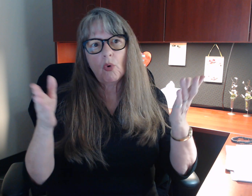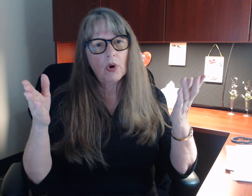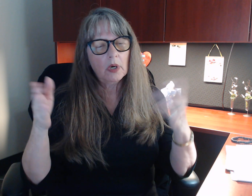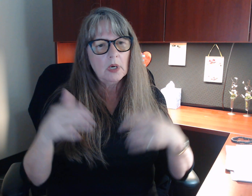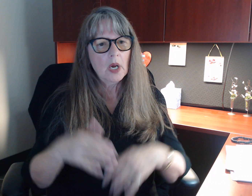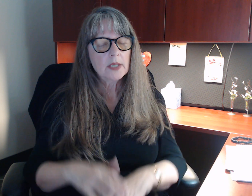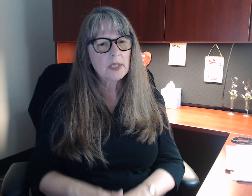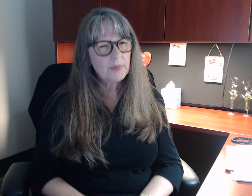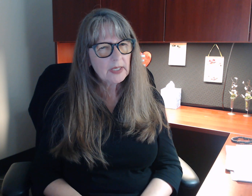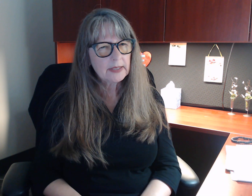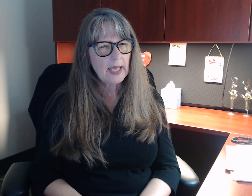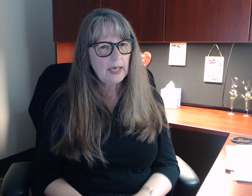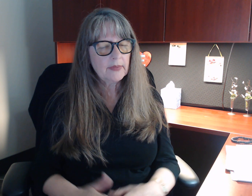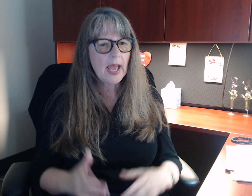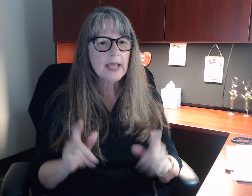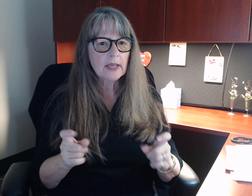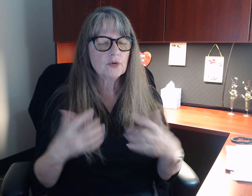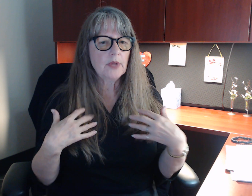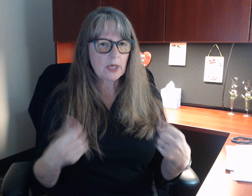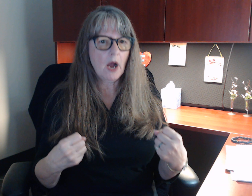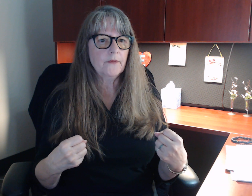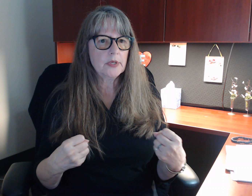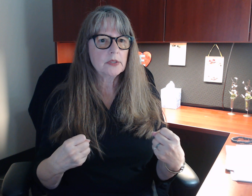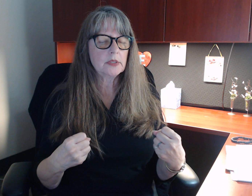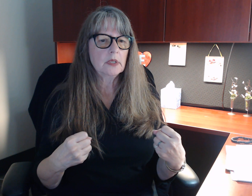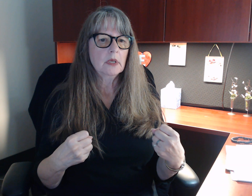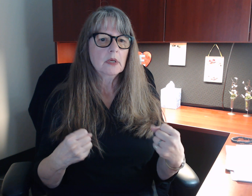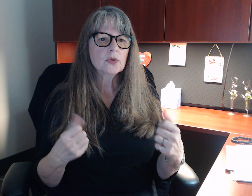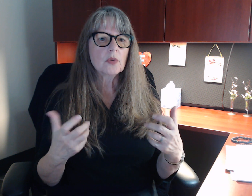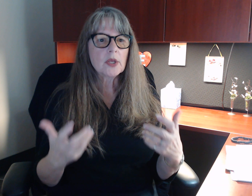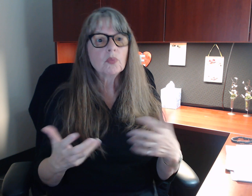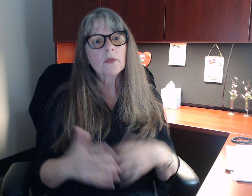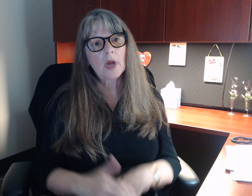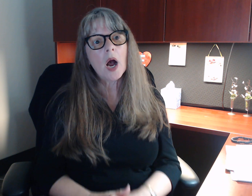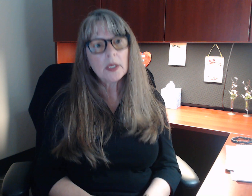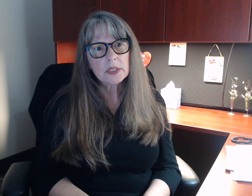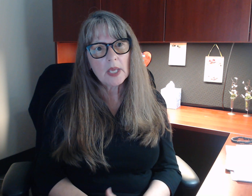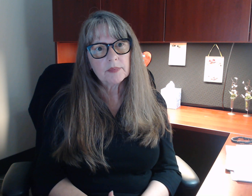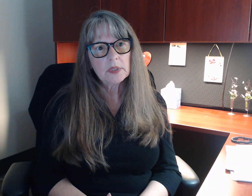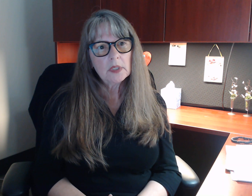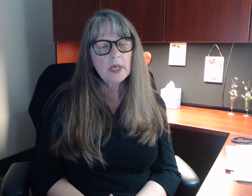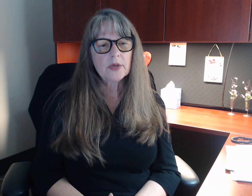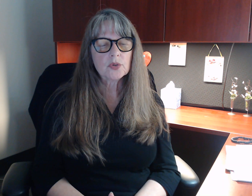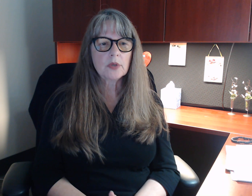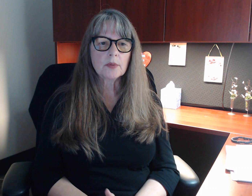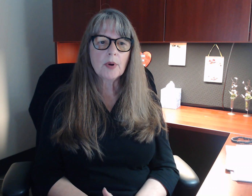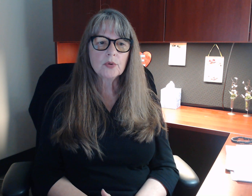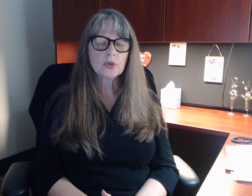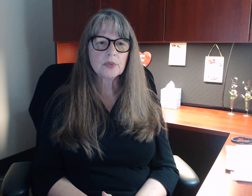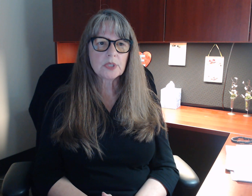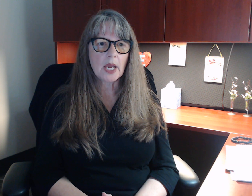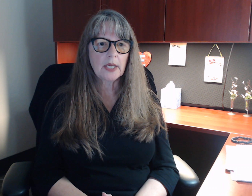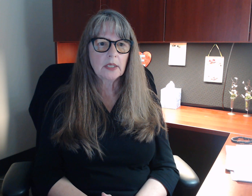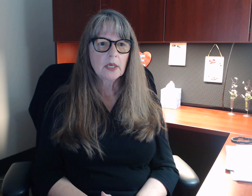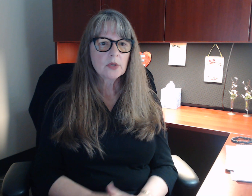or something like that. And that gives you that confidence. So that's more of a concept as opposed to assign.